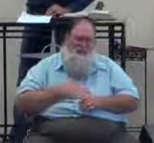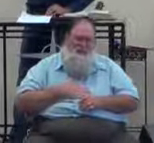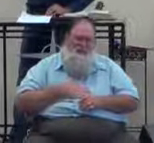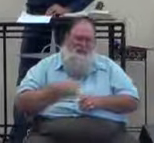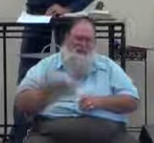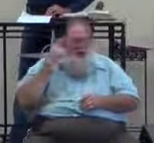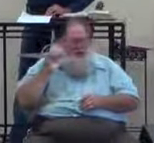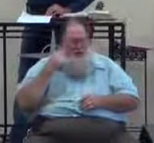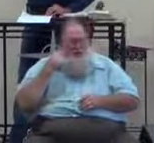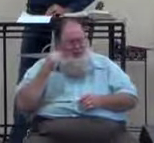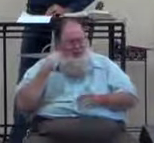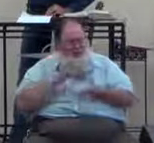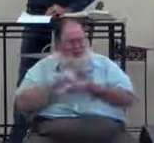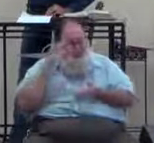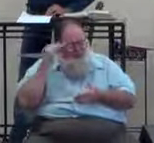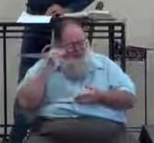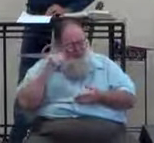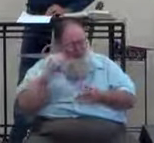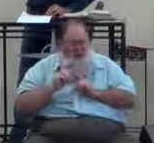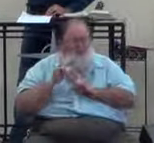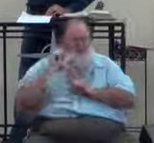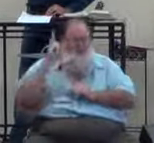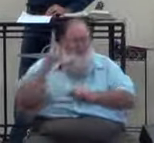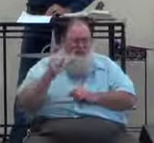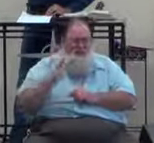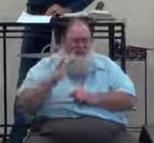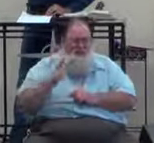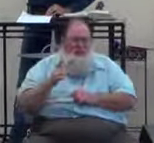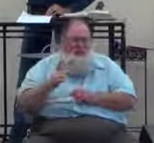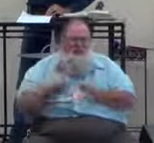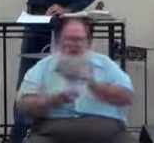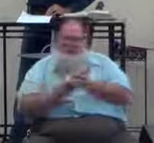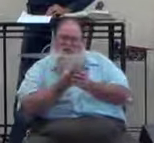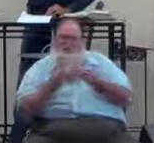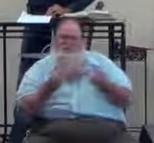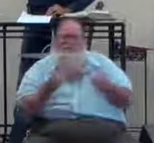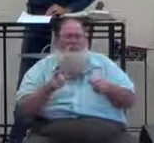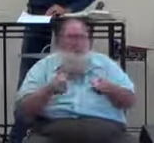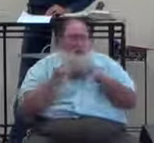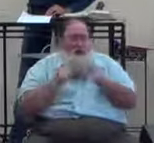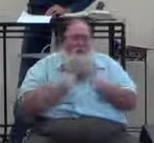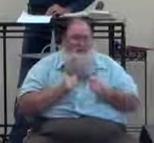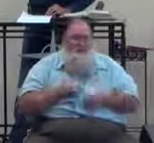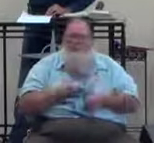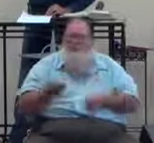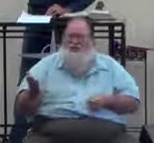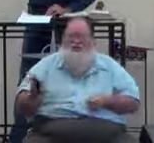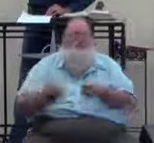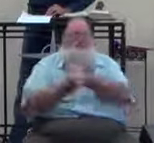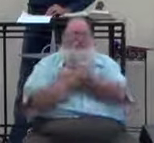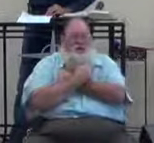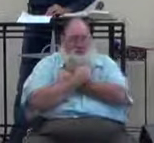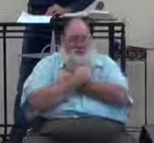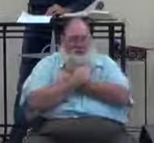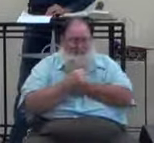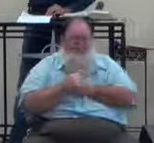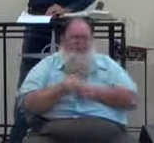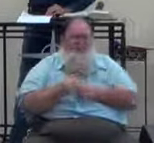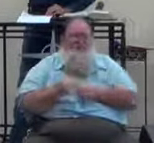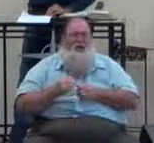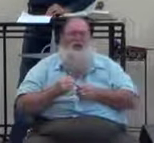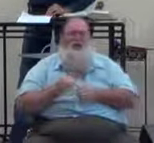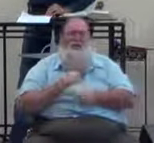And I think that's why Destiny has grown so fast. You all are so loving and caring for